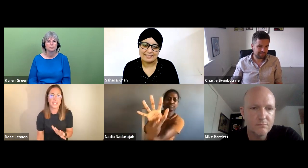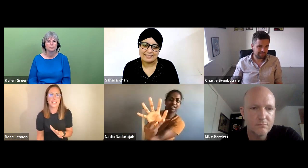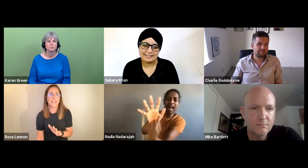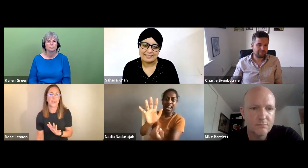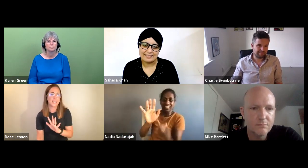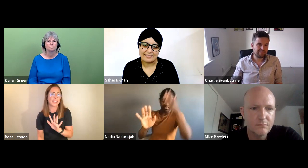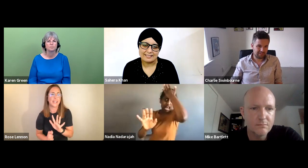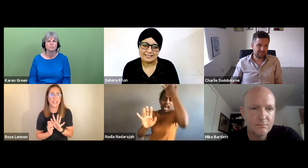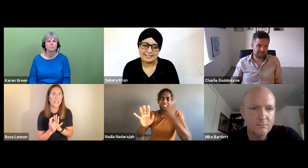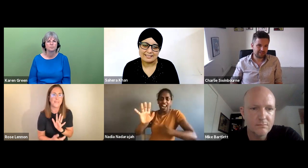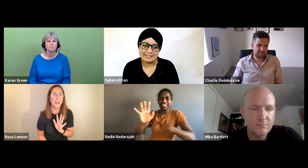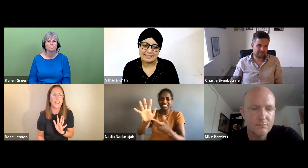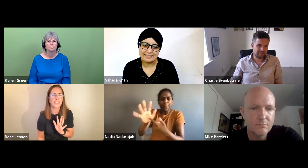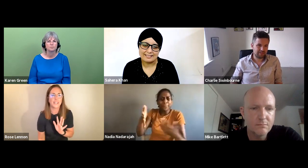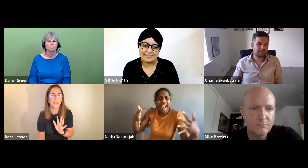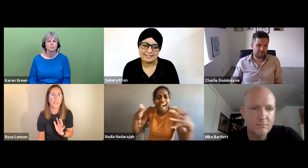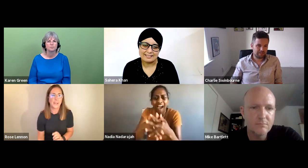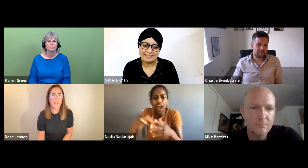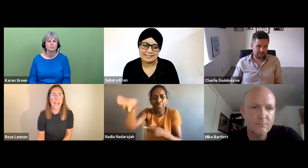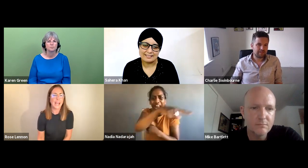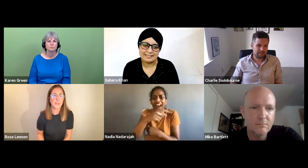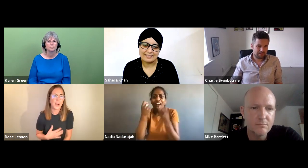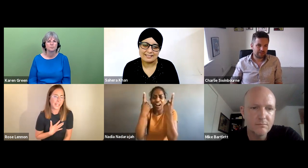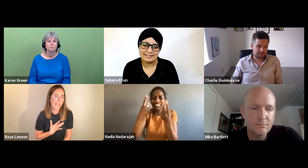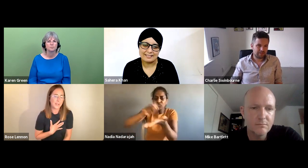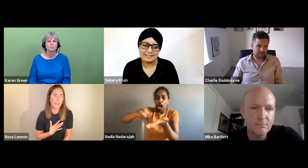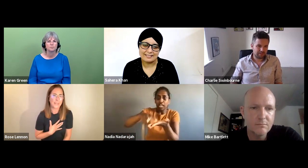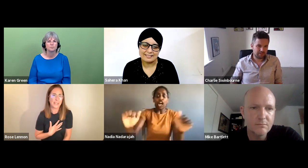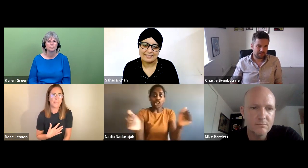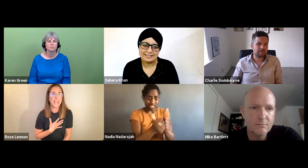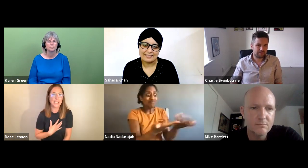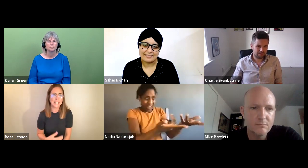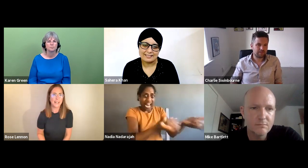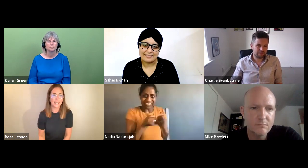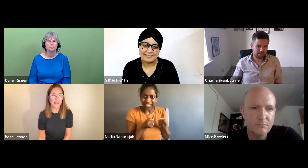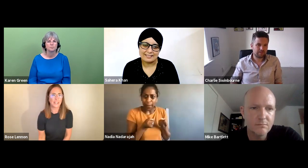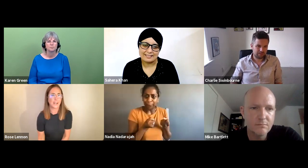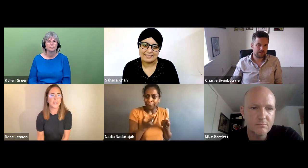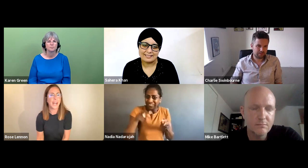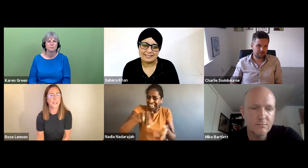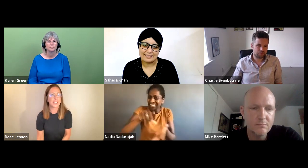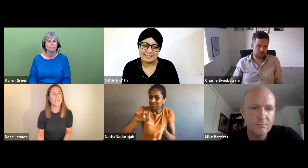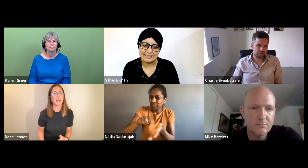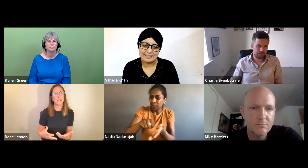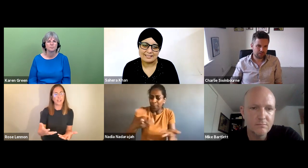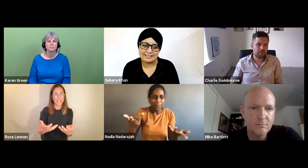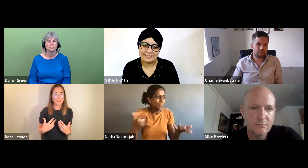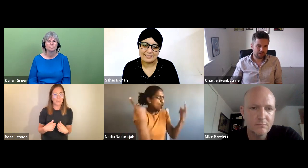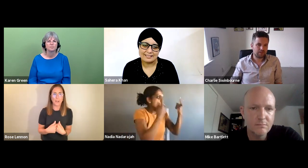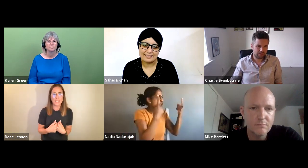stories, it's vast, how do I represent me as Nadia, and how does then somebody accepting my